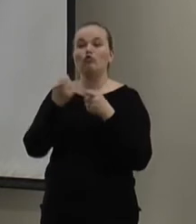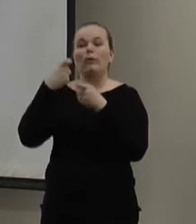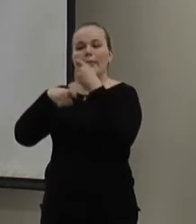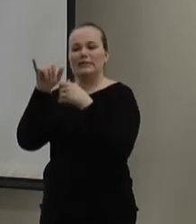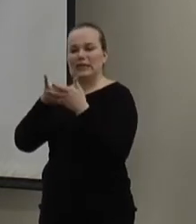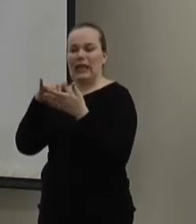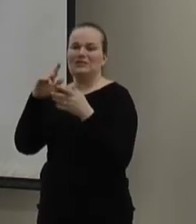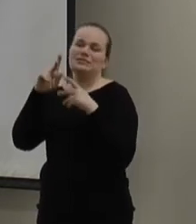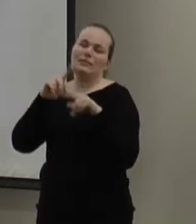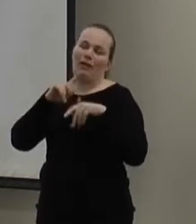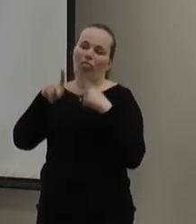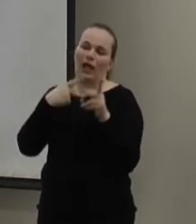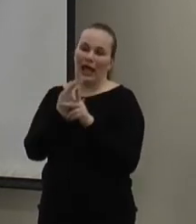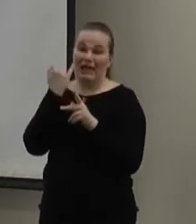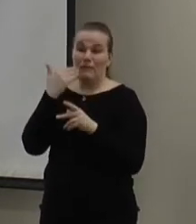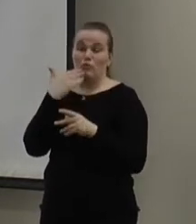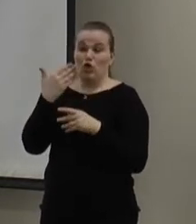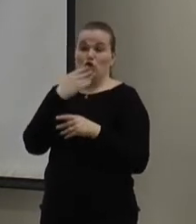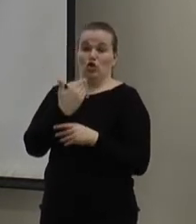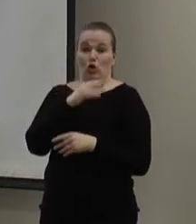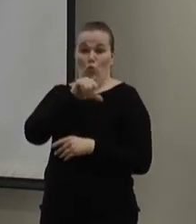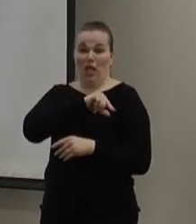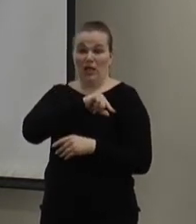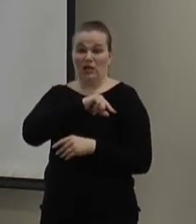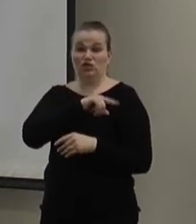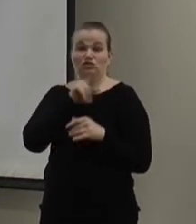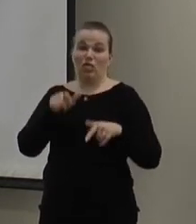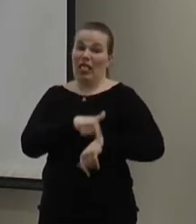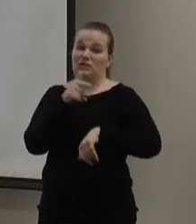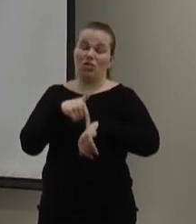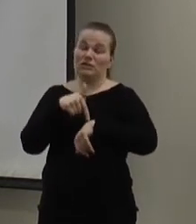it beyond the type that you have. So, if they put good quality in there, it should last quite a while.